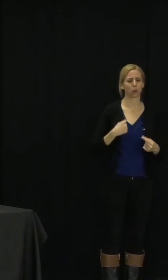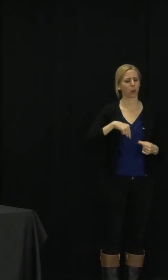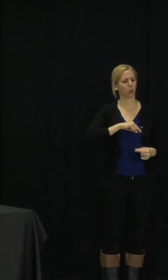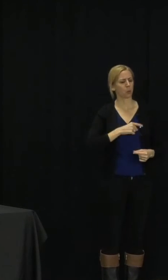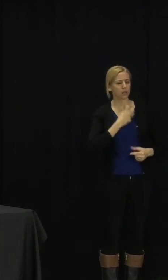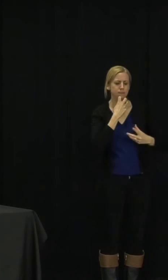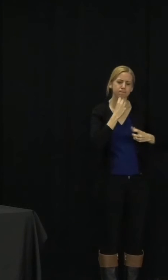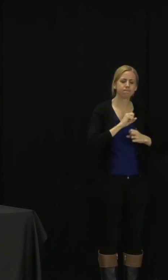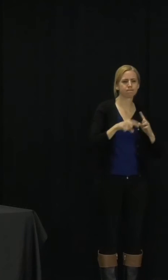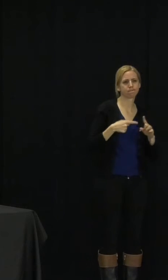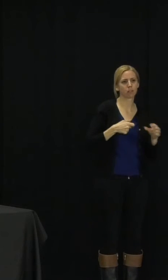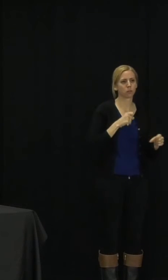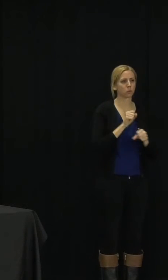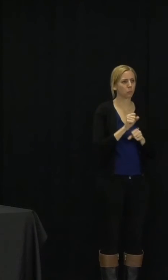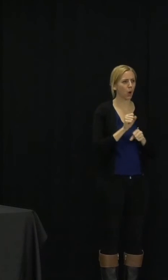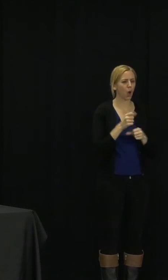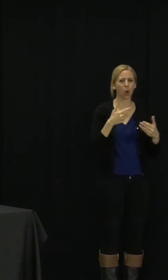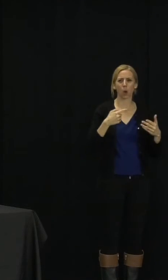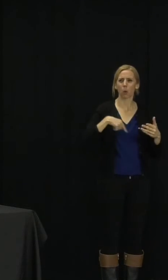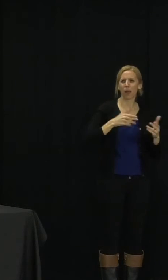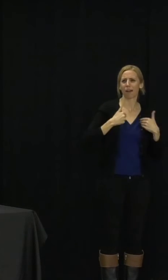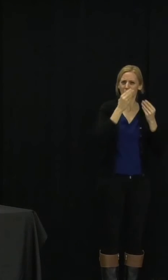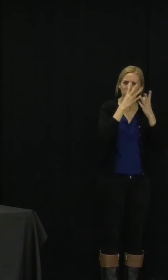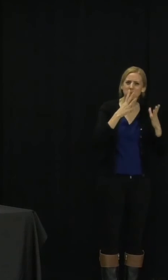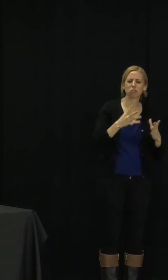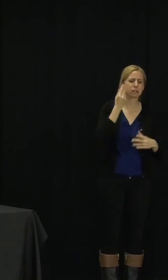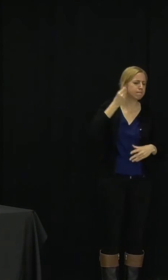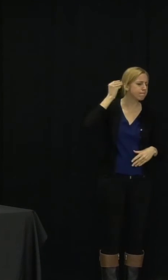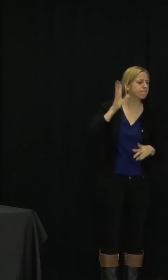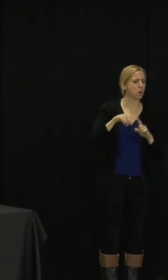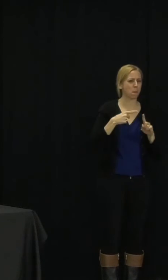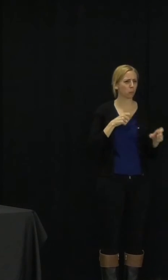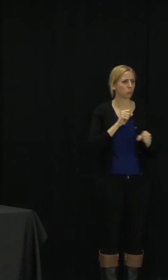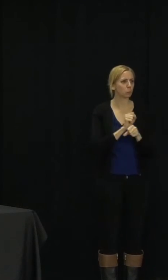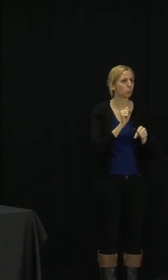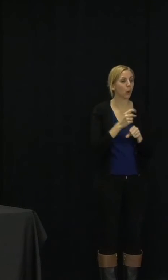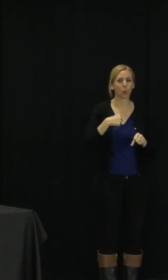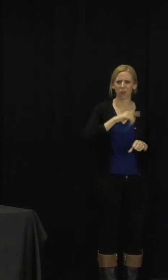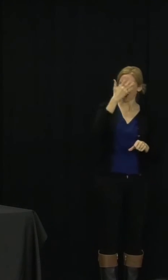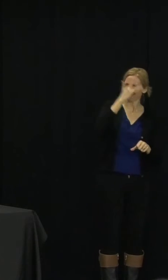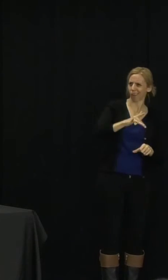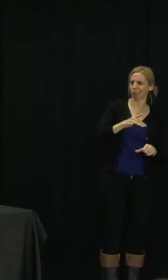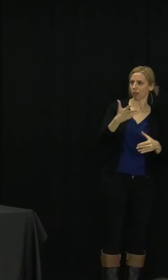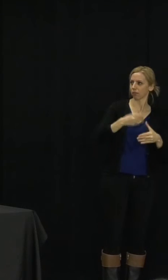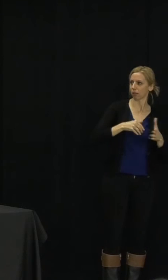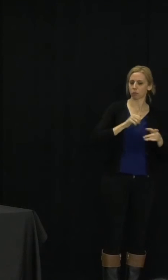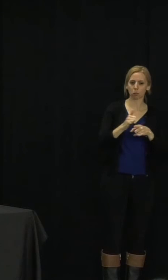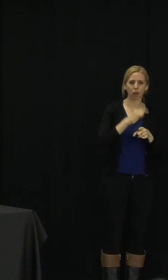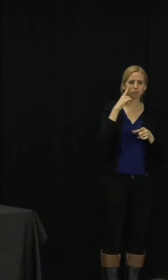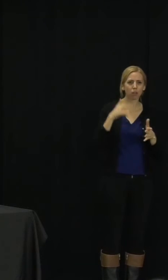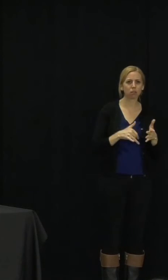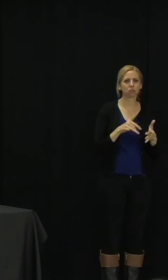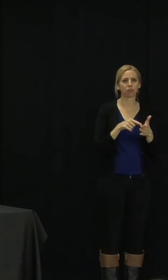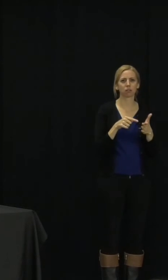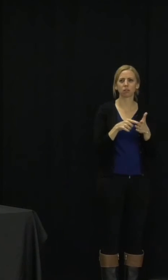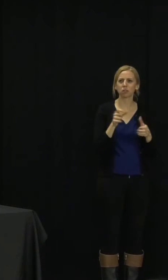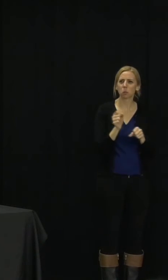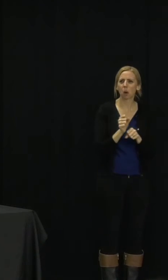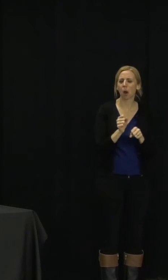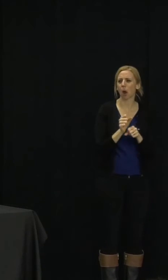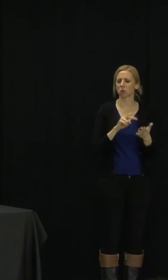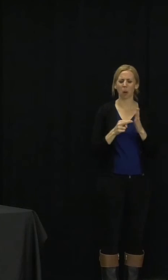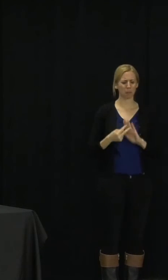all, I've enjoyed being on this panel with all of you, and thank you very much. I have a question. I may be way behind in the research we've